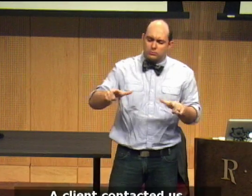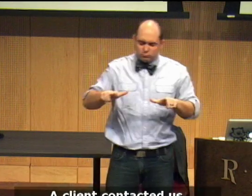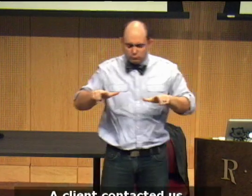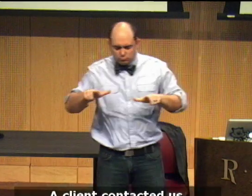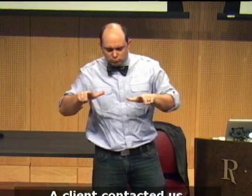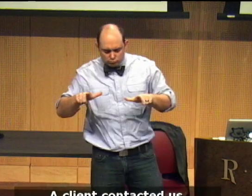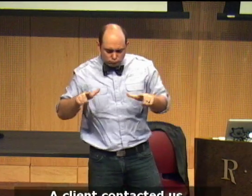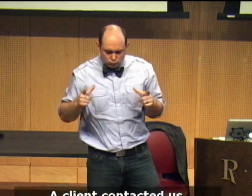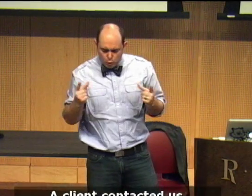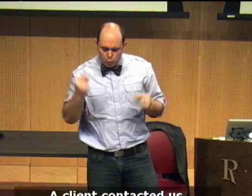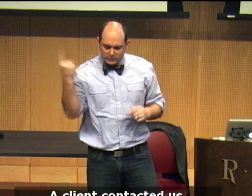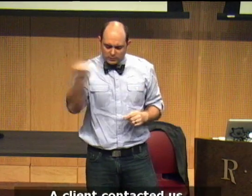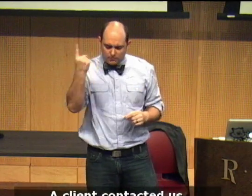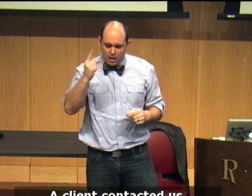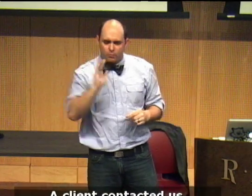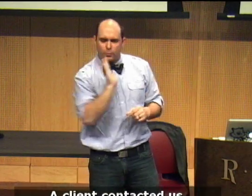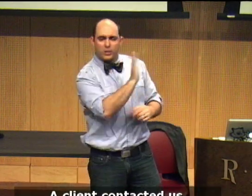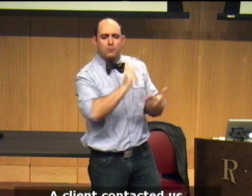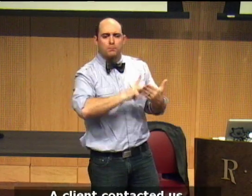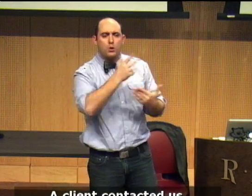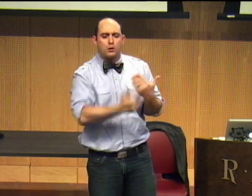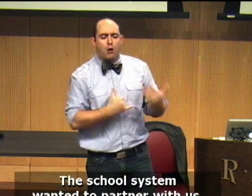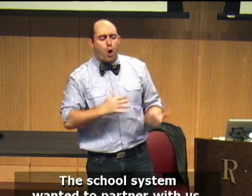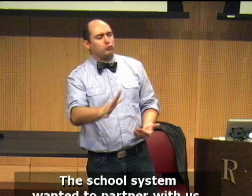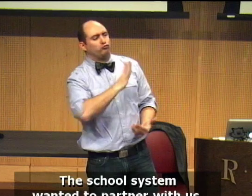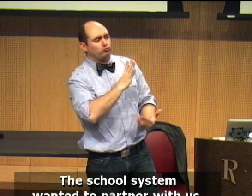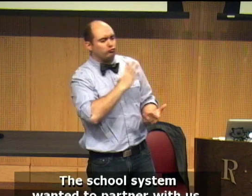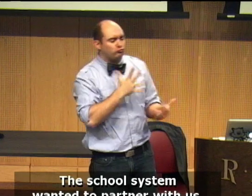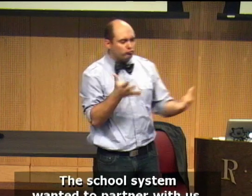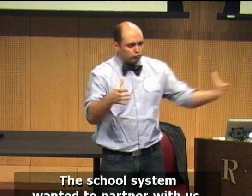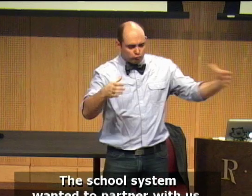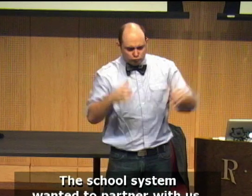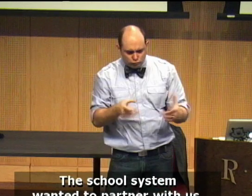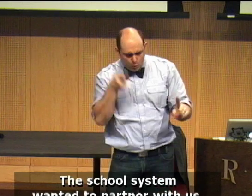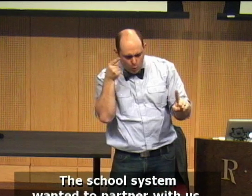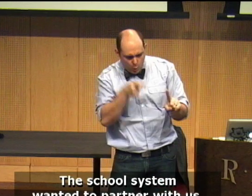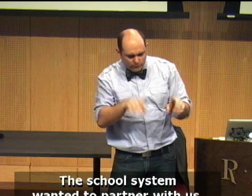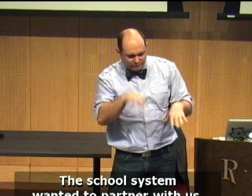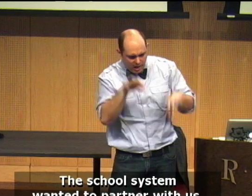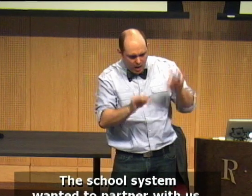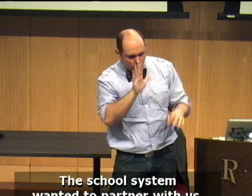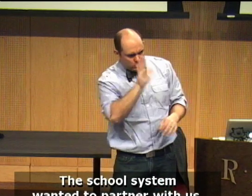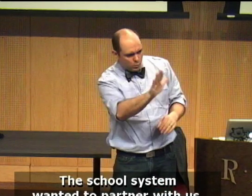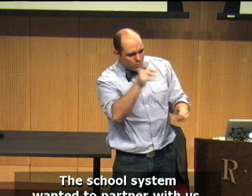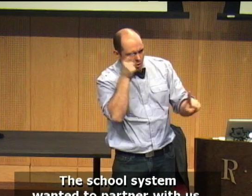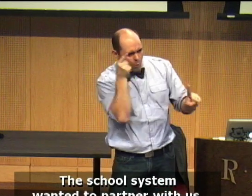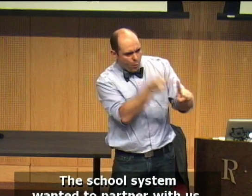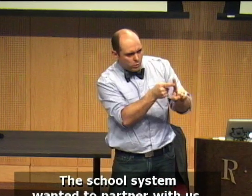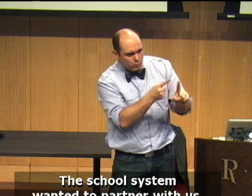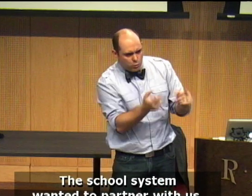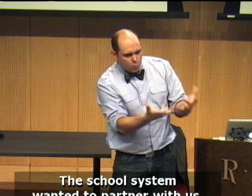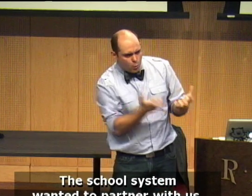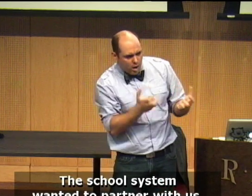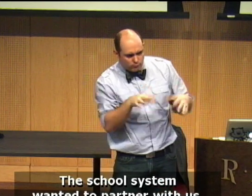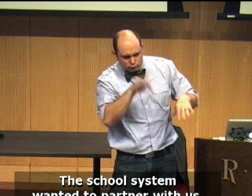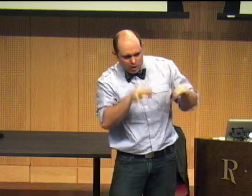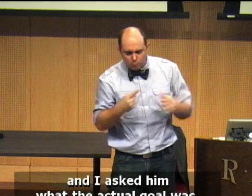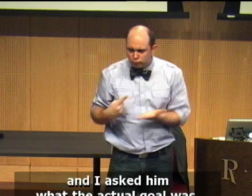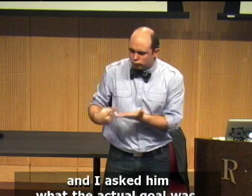A client contacted us. The school system wanted to partner with us, and I